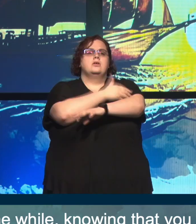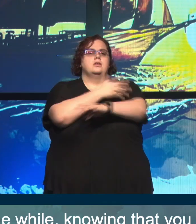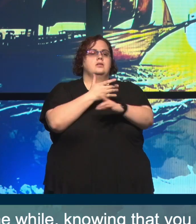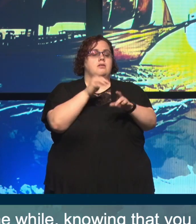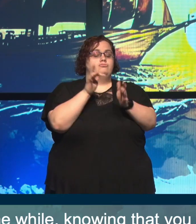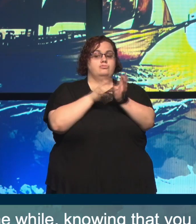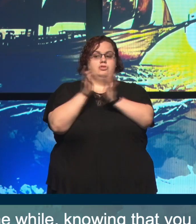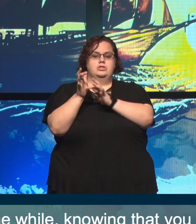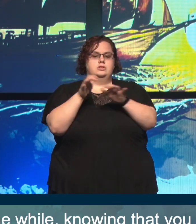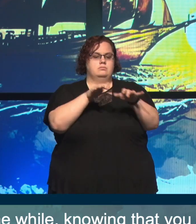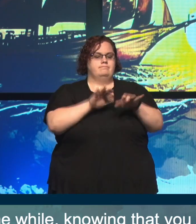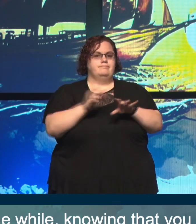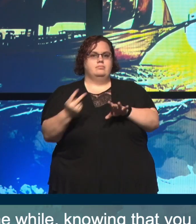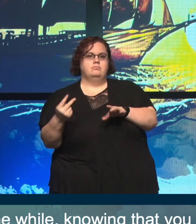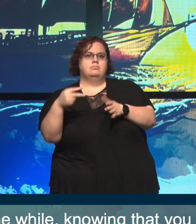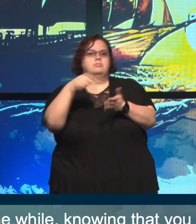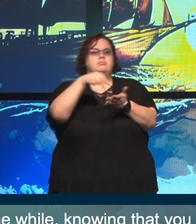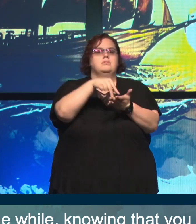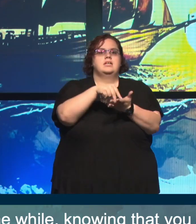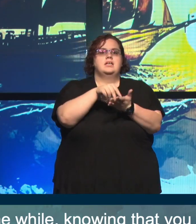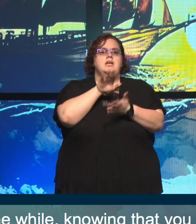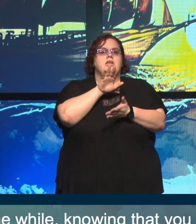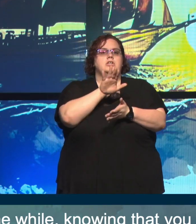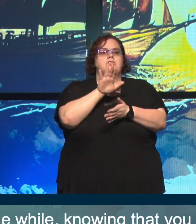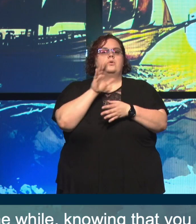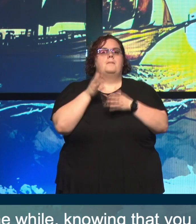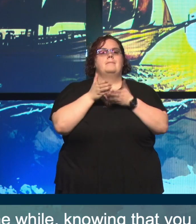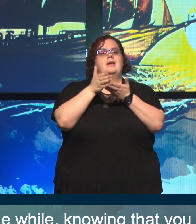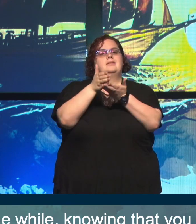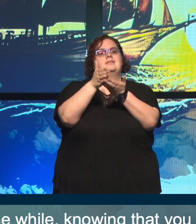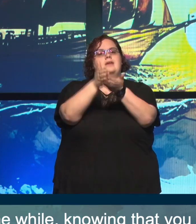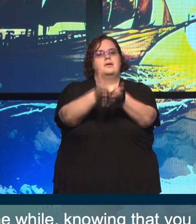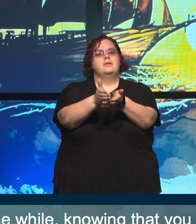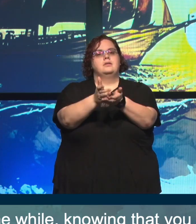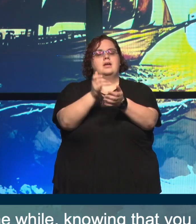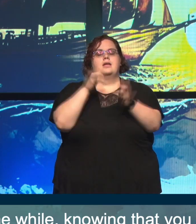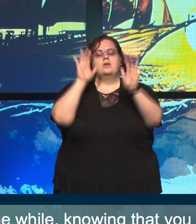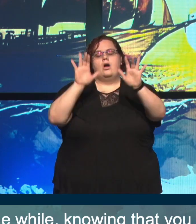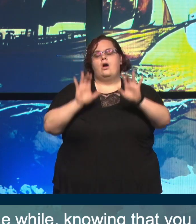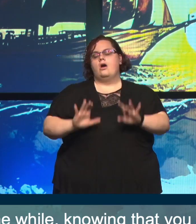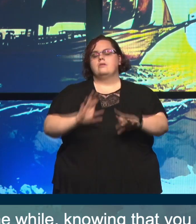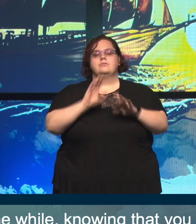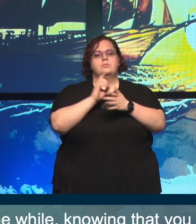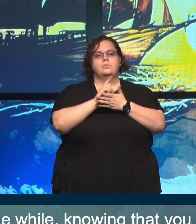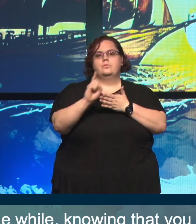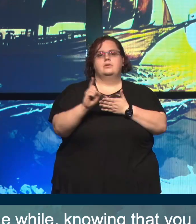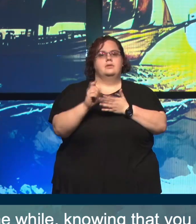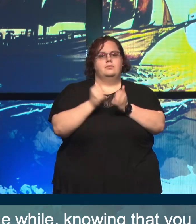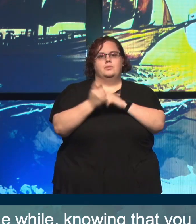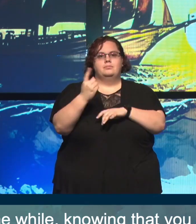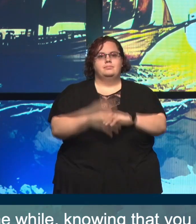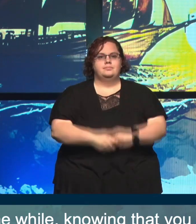dead lives in you and is your mainsail. Have an awesome, awesome week, everyone.